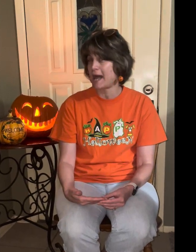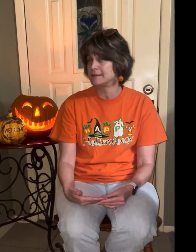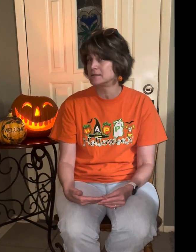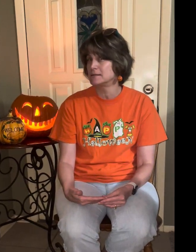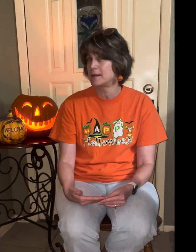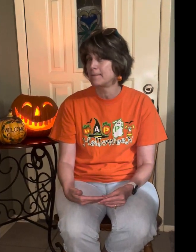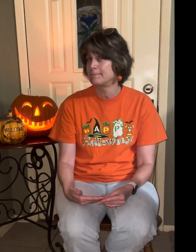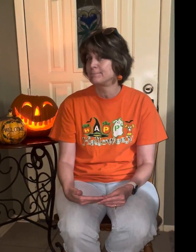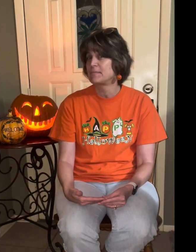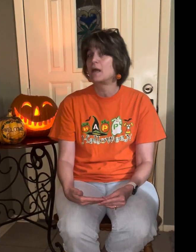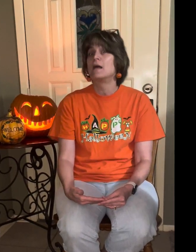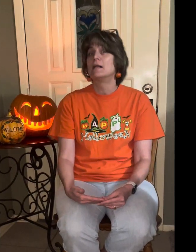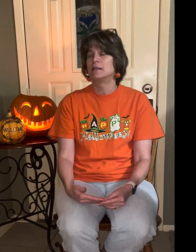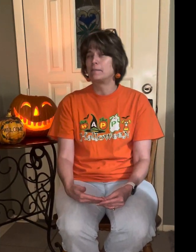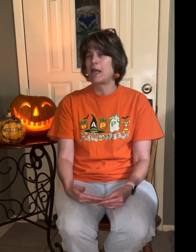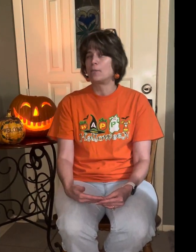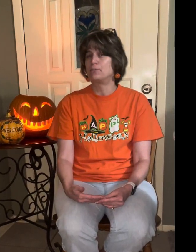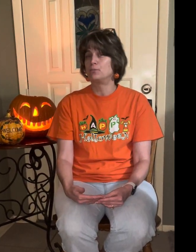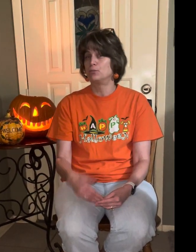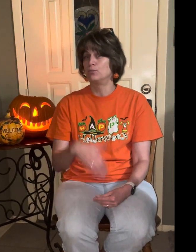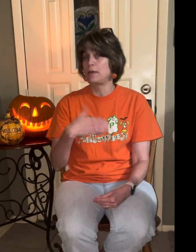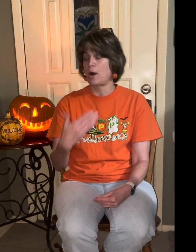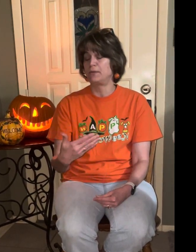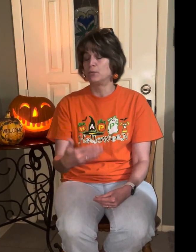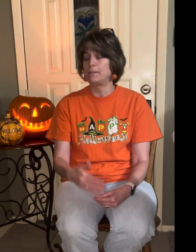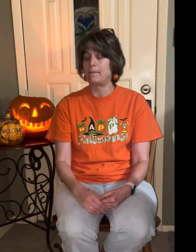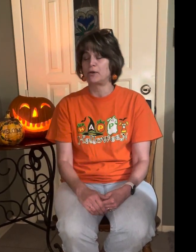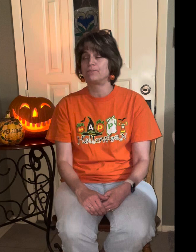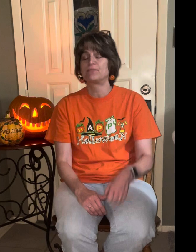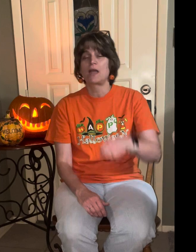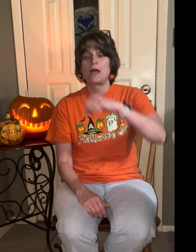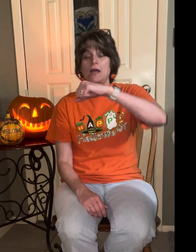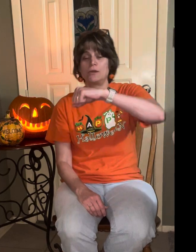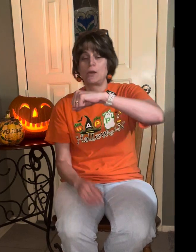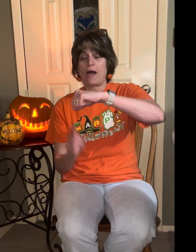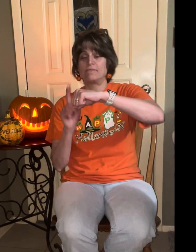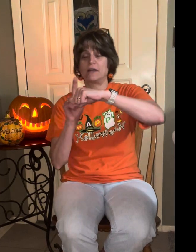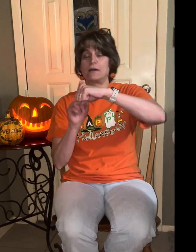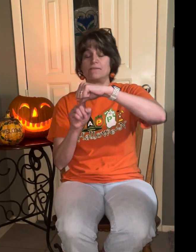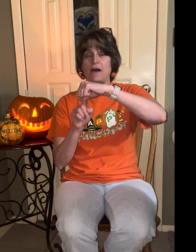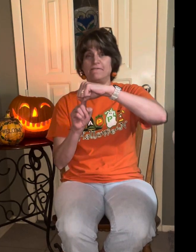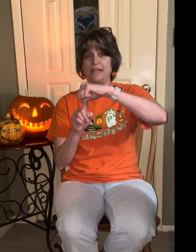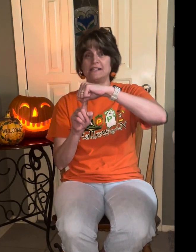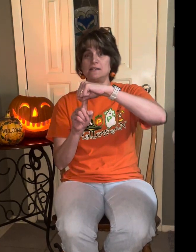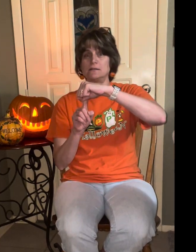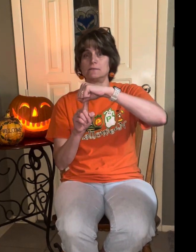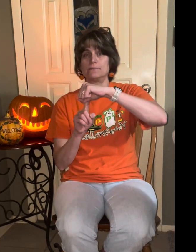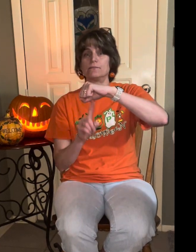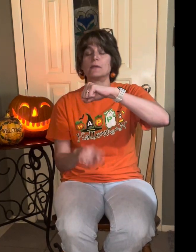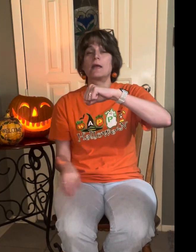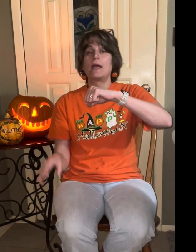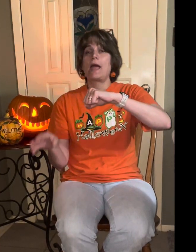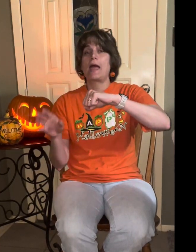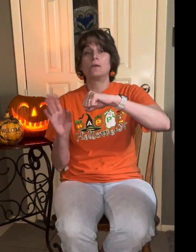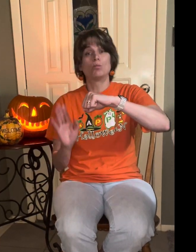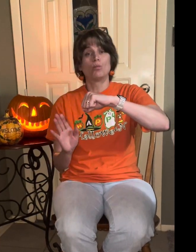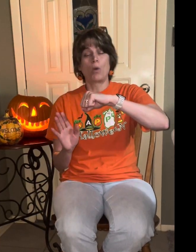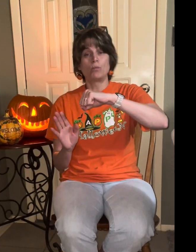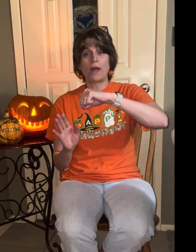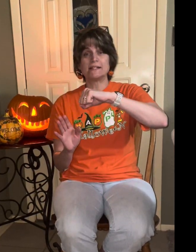sign? Let me help you remember. You have a fist, and one way to